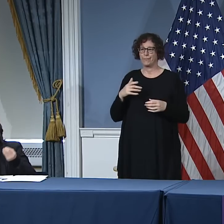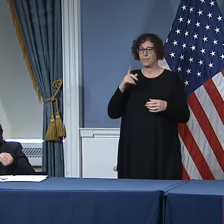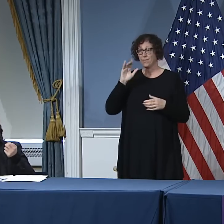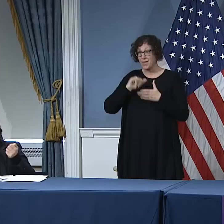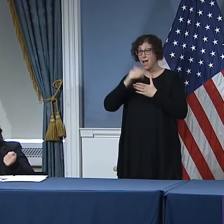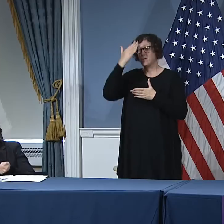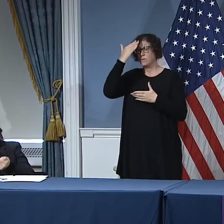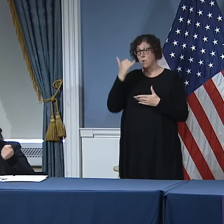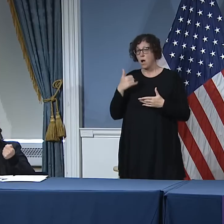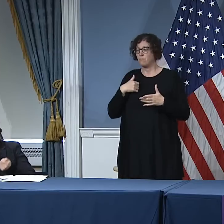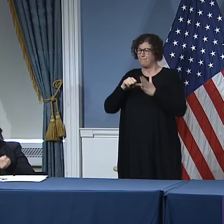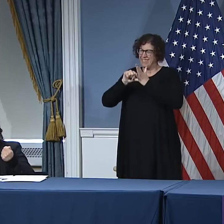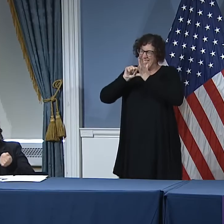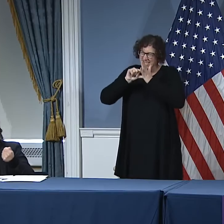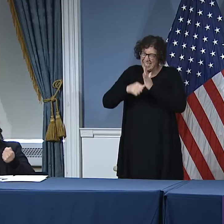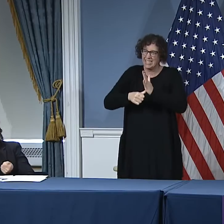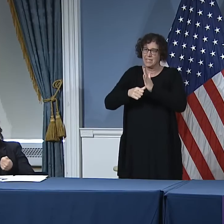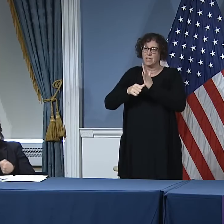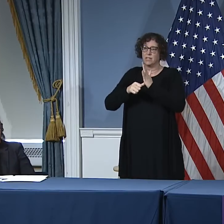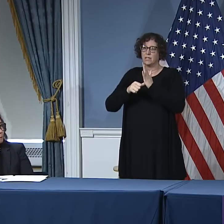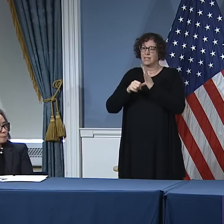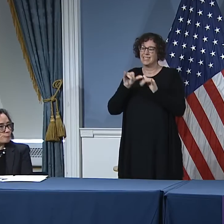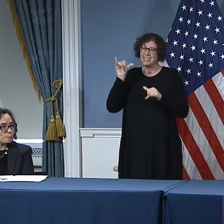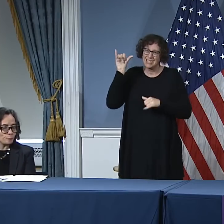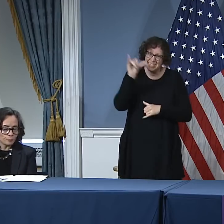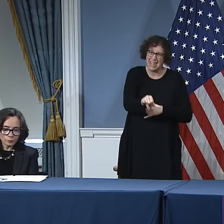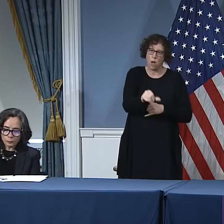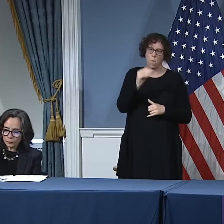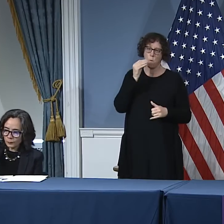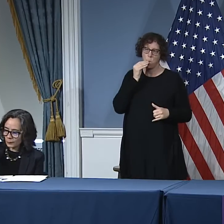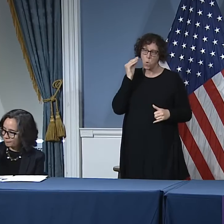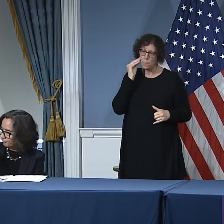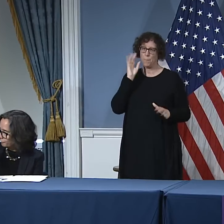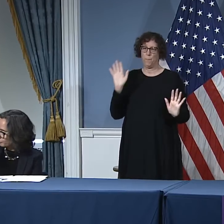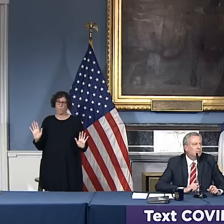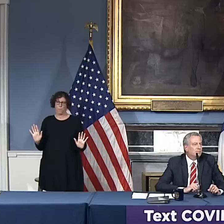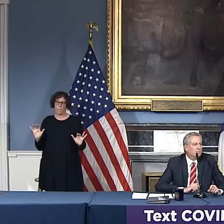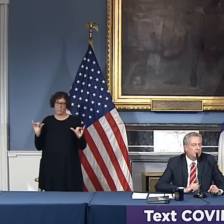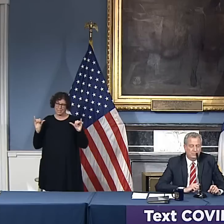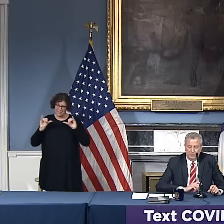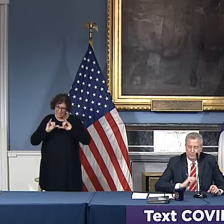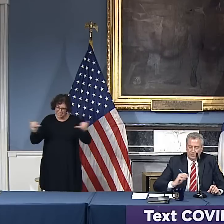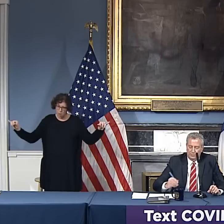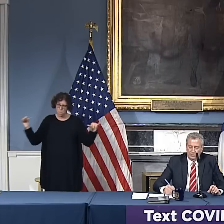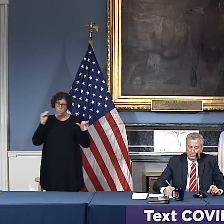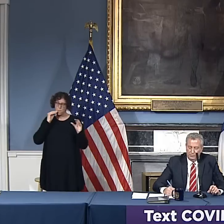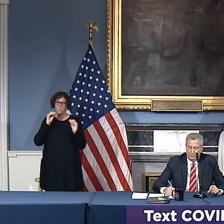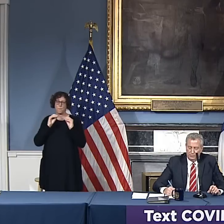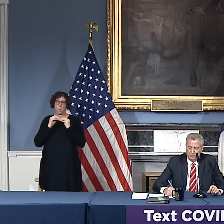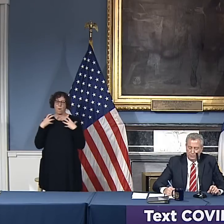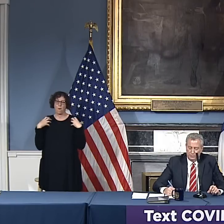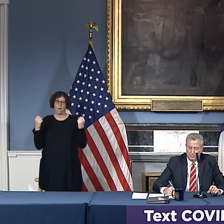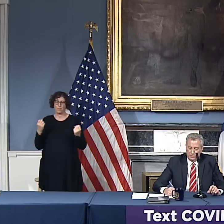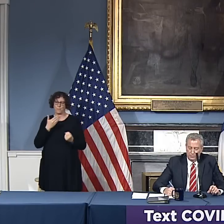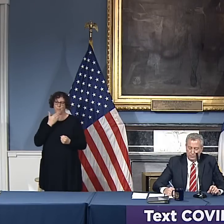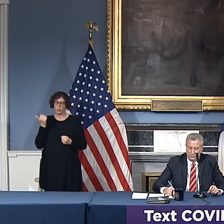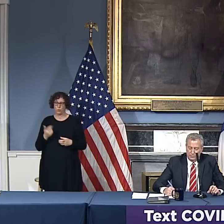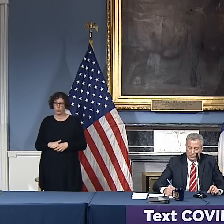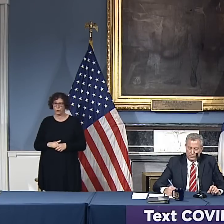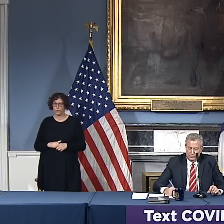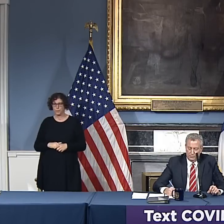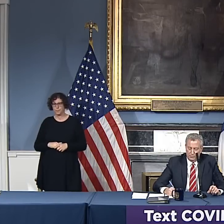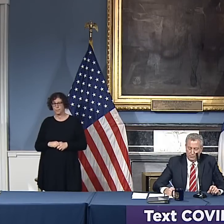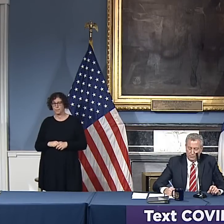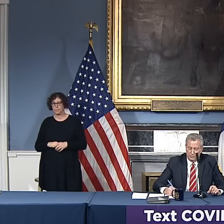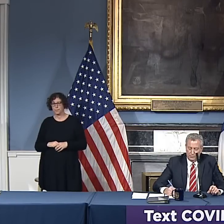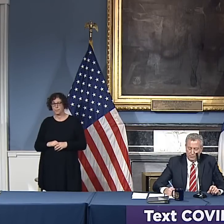about having New Yorkers stay indoors. Amen. Okay, who's up? Dr. Katz's issues have been resolved. Dr.